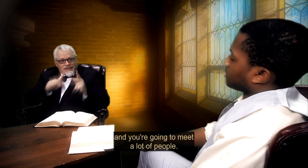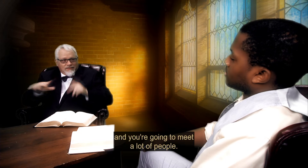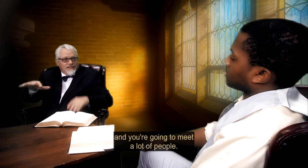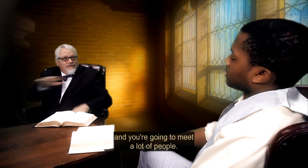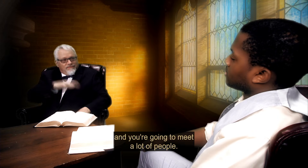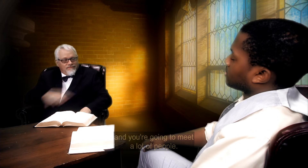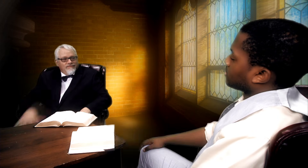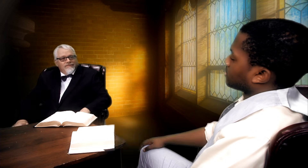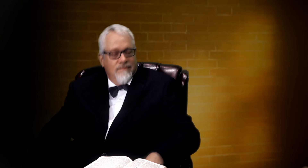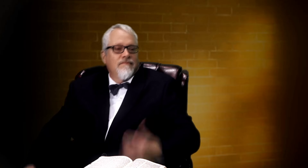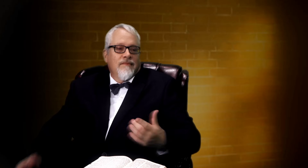people.